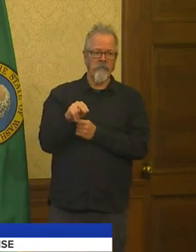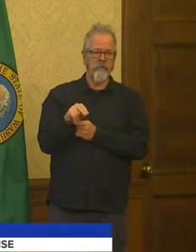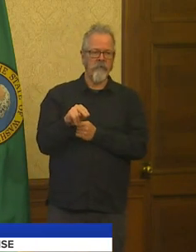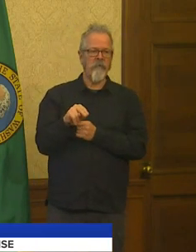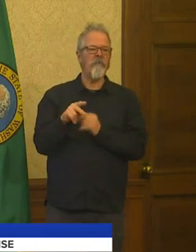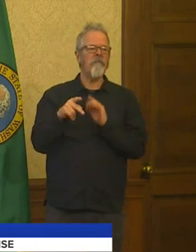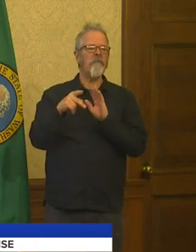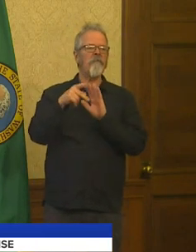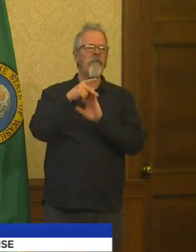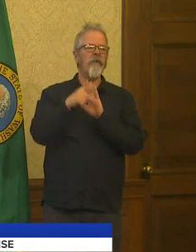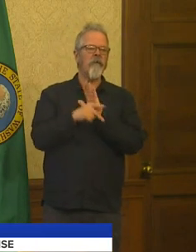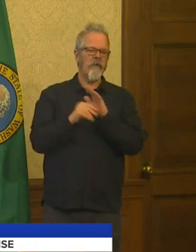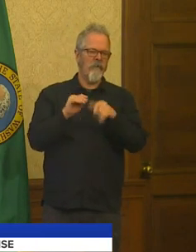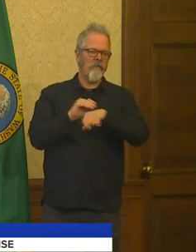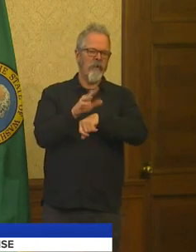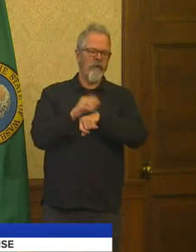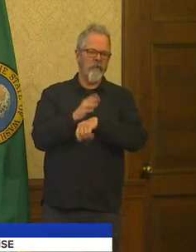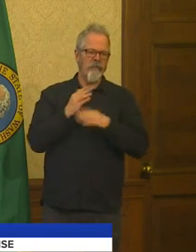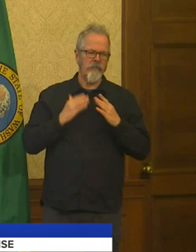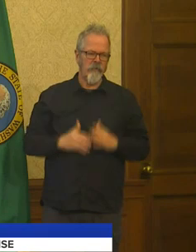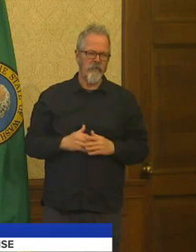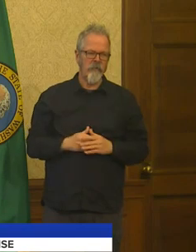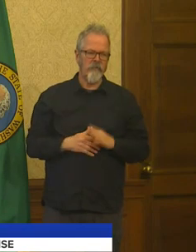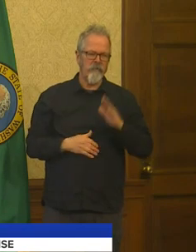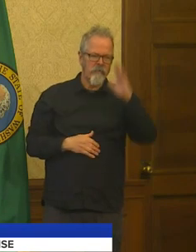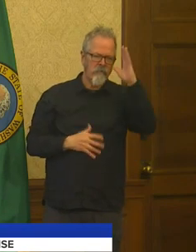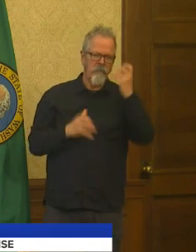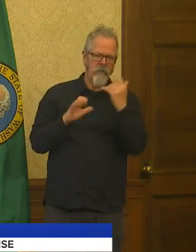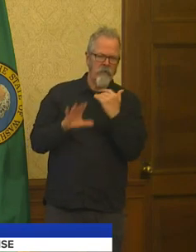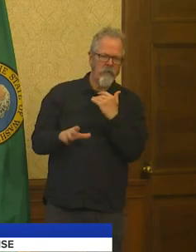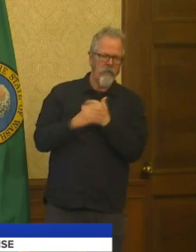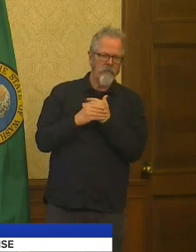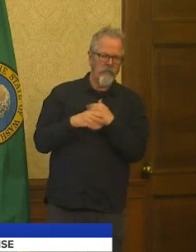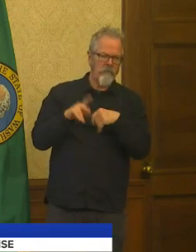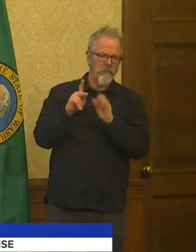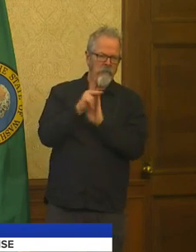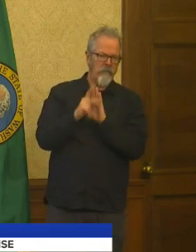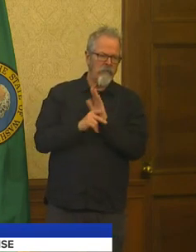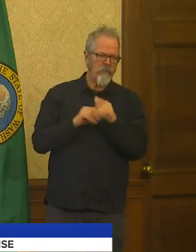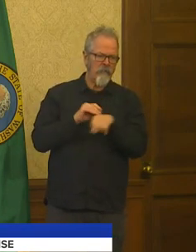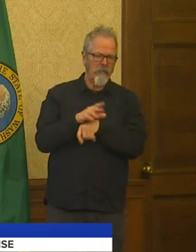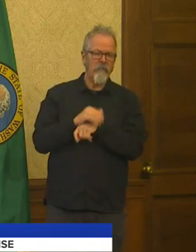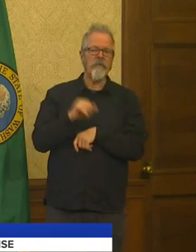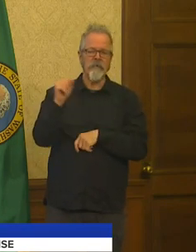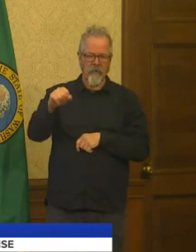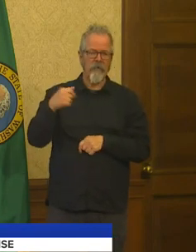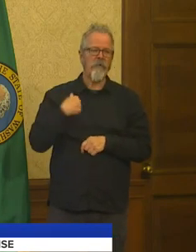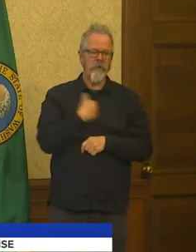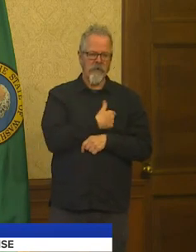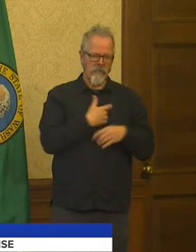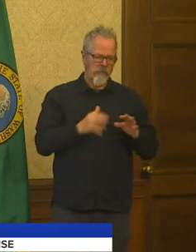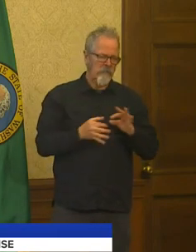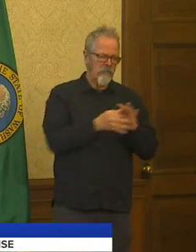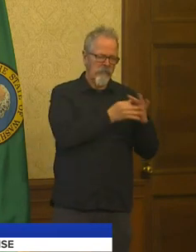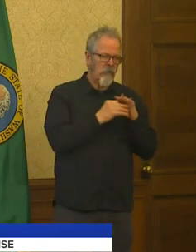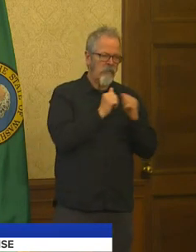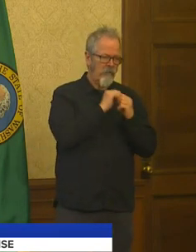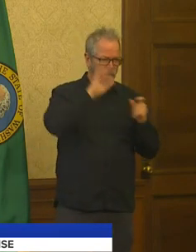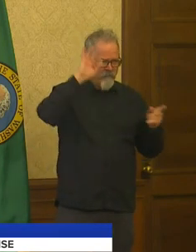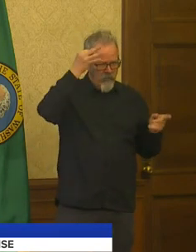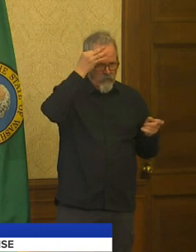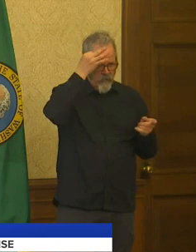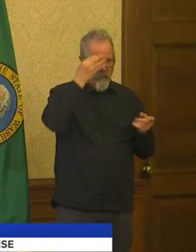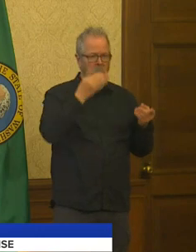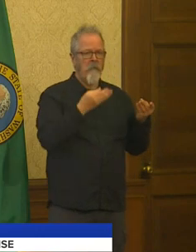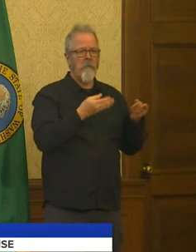one of the reasons we wanted to give 8 days before we opened up, because there is a lot of coordination that needs to go on there. People also should be prepared to